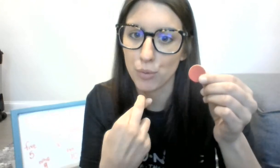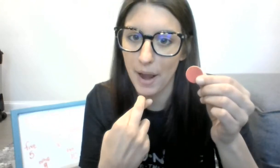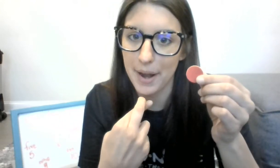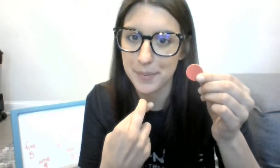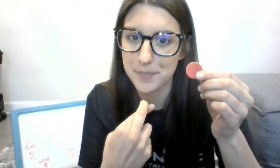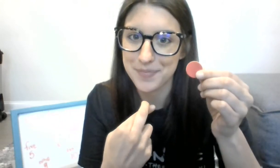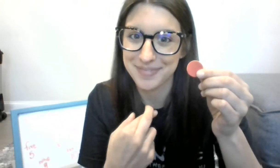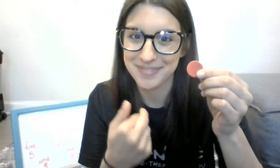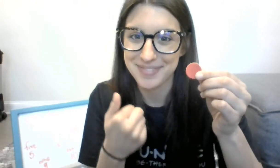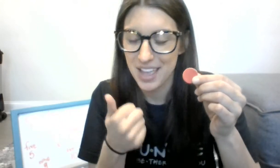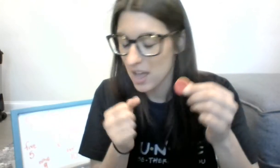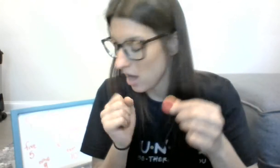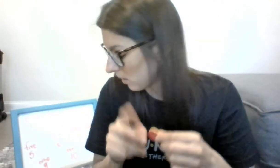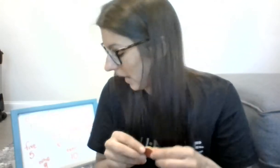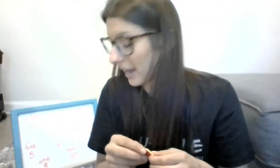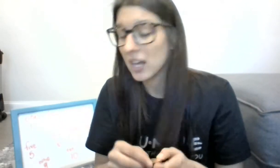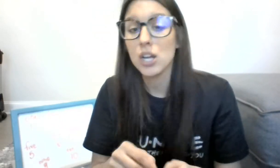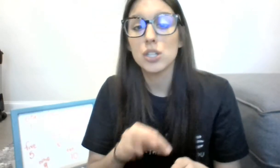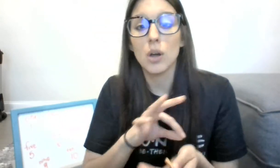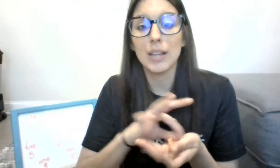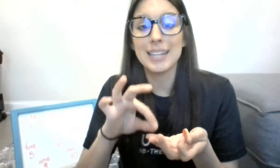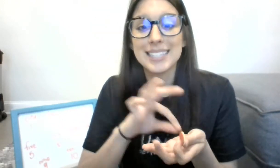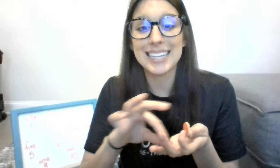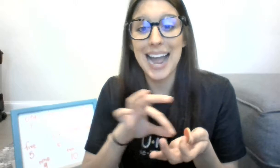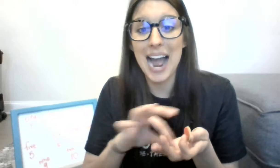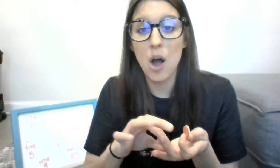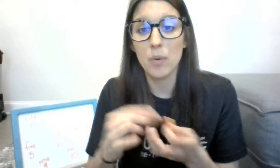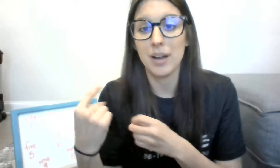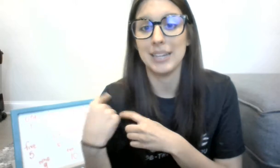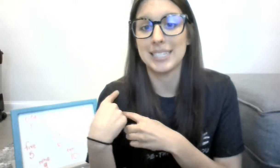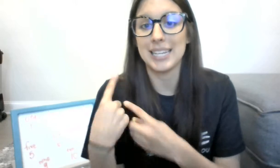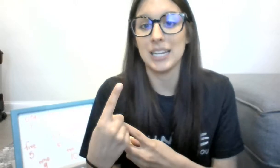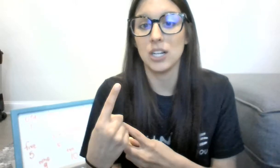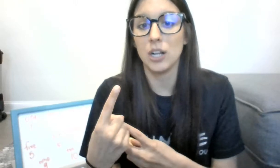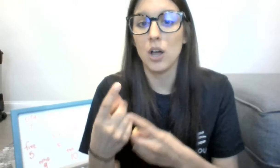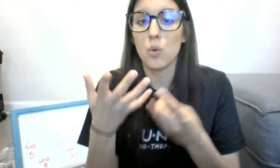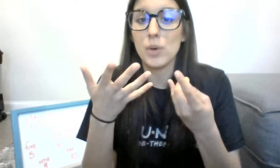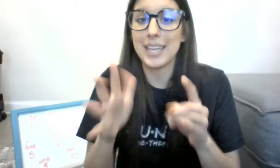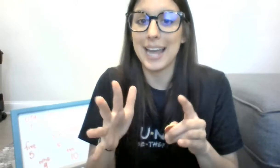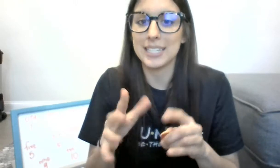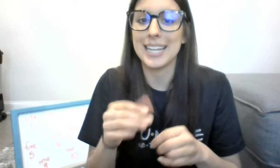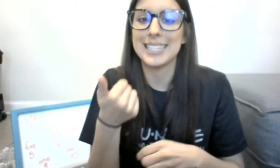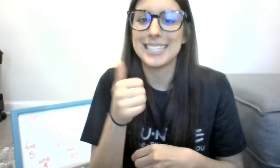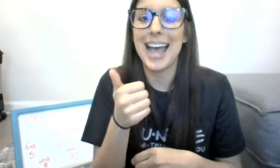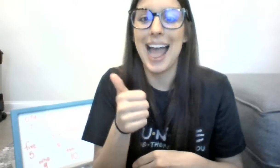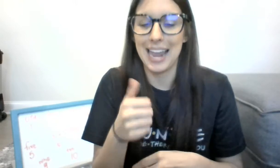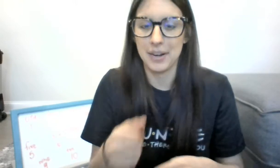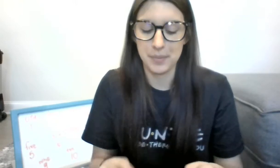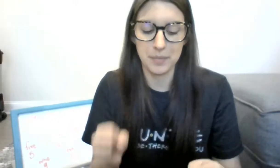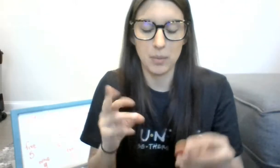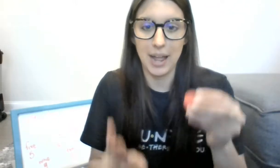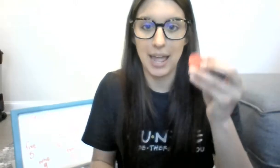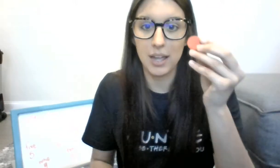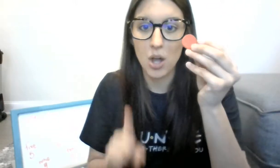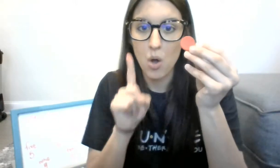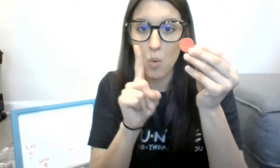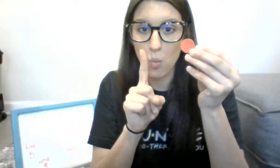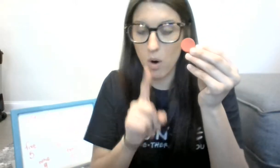red. Okay, so let's count until we get to 10. Okay,